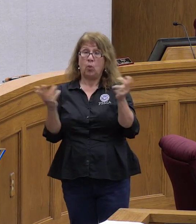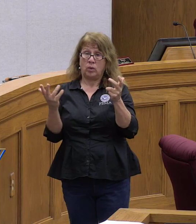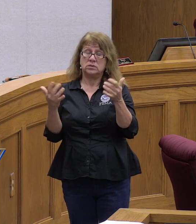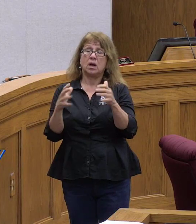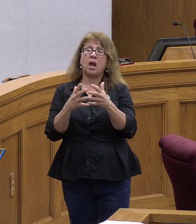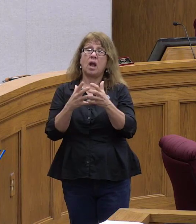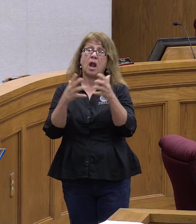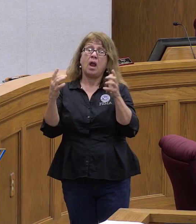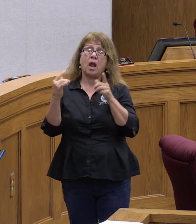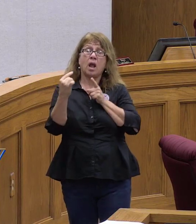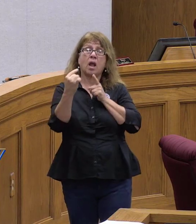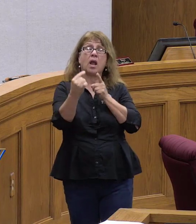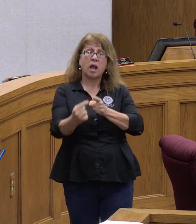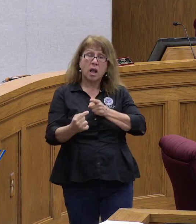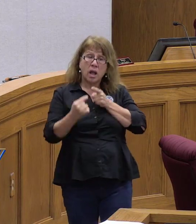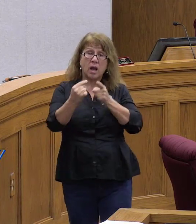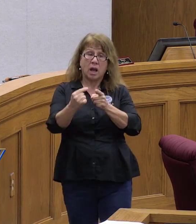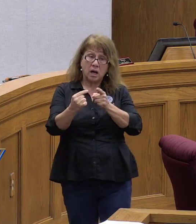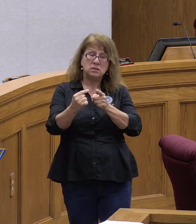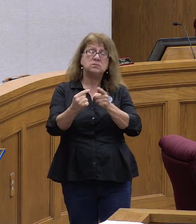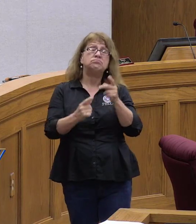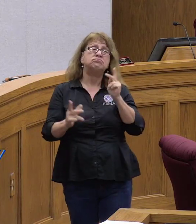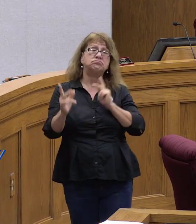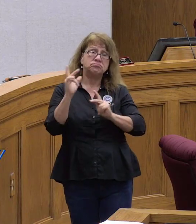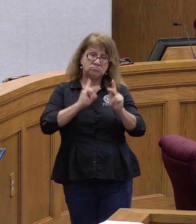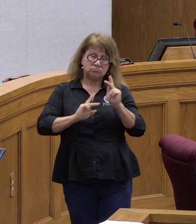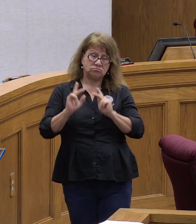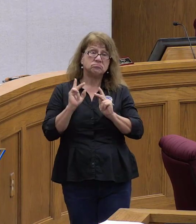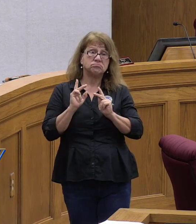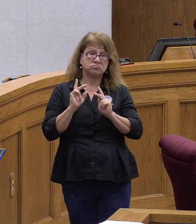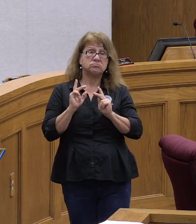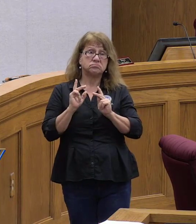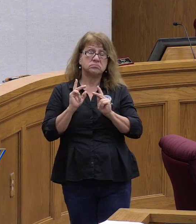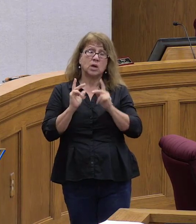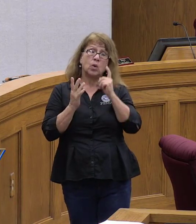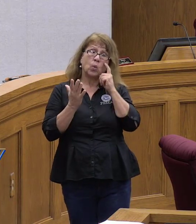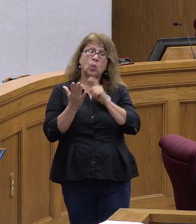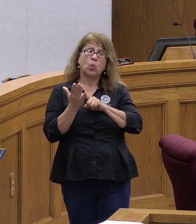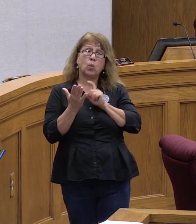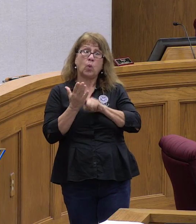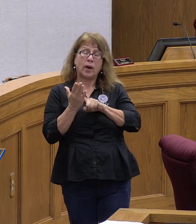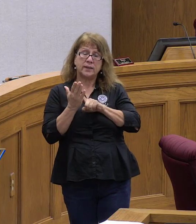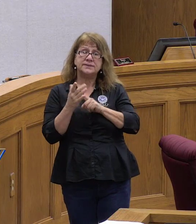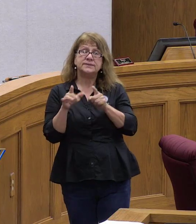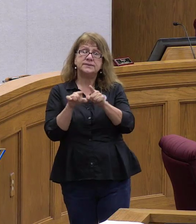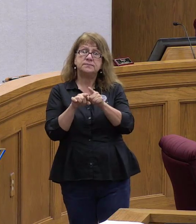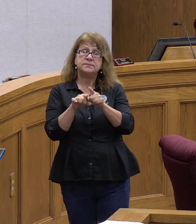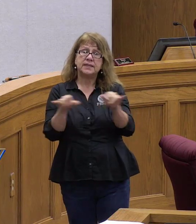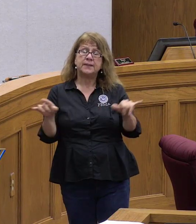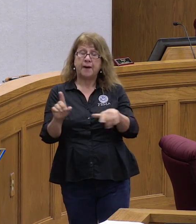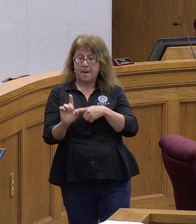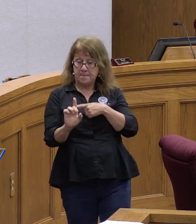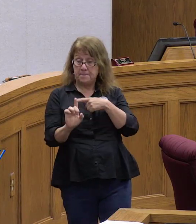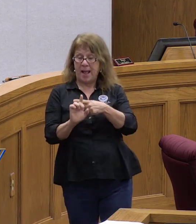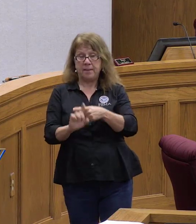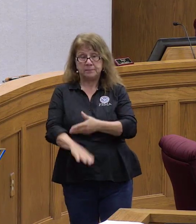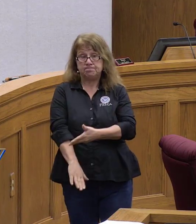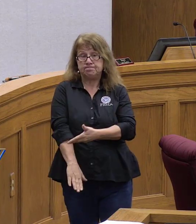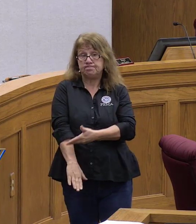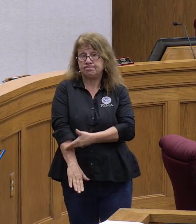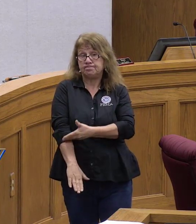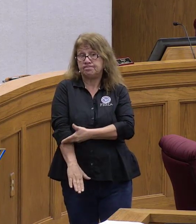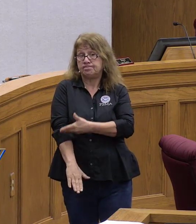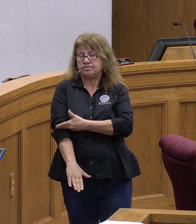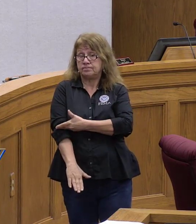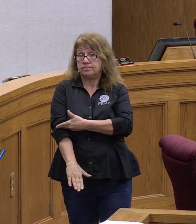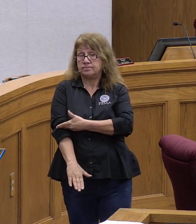lot of struggle with a lot of individuals and also acknowledge the progress that we have made. And ladies and